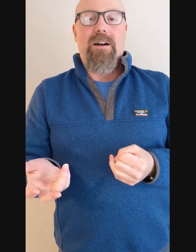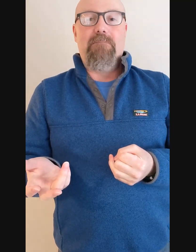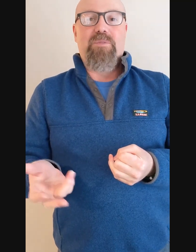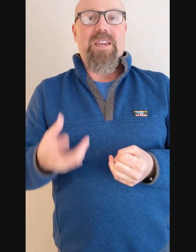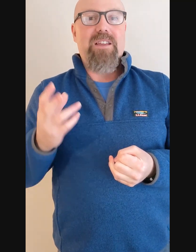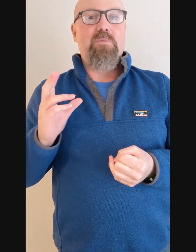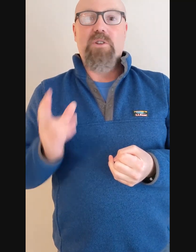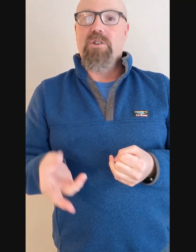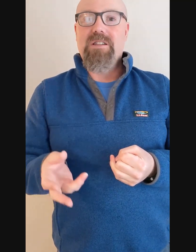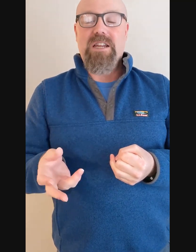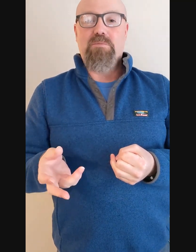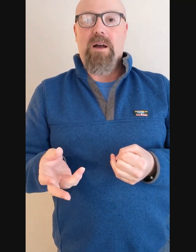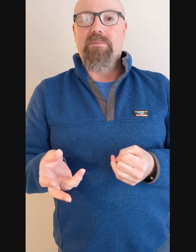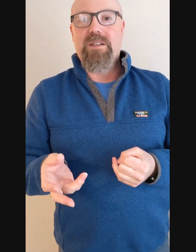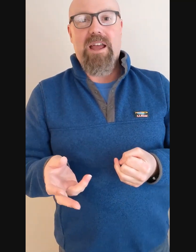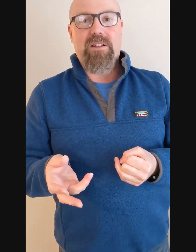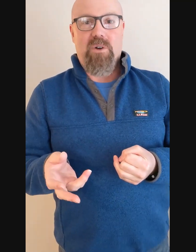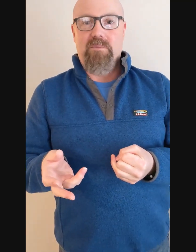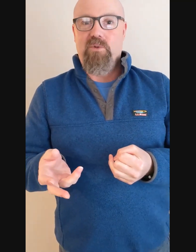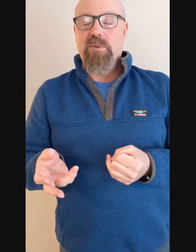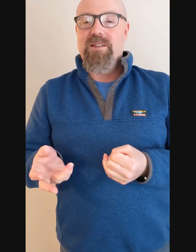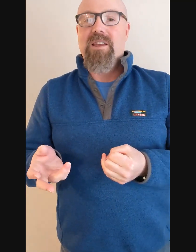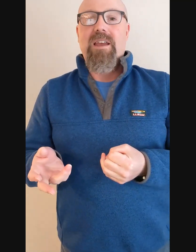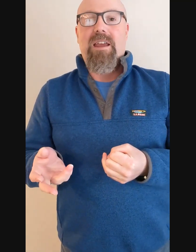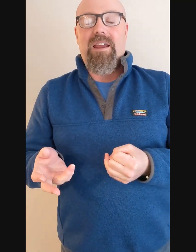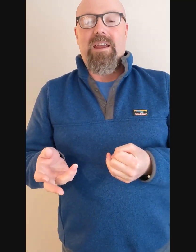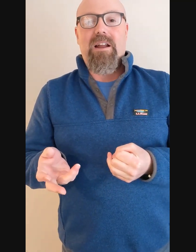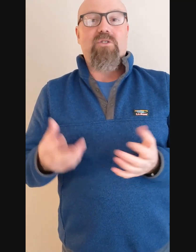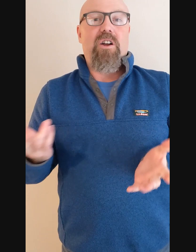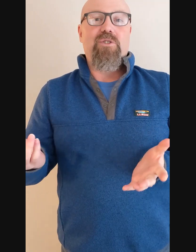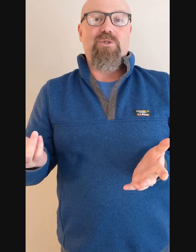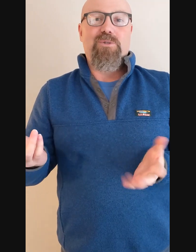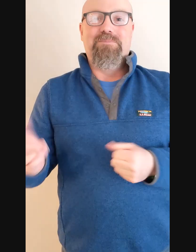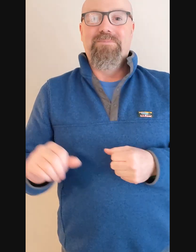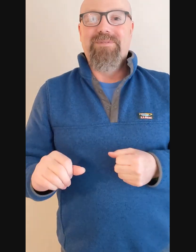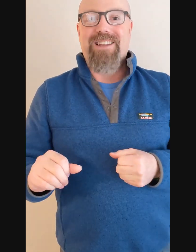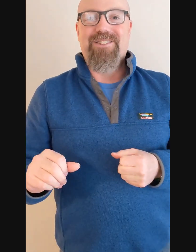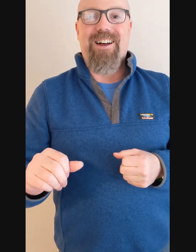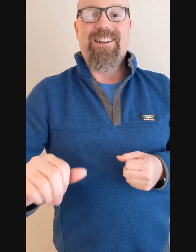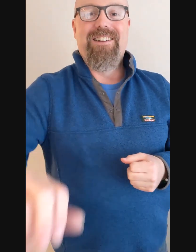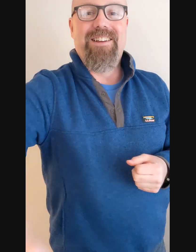Kids, make sure to teach moms and dads all the movements, and I'll talk to you soon. Thanks a lot.